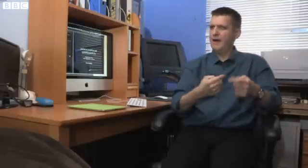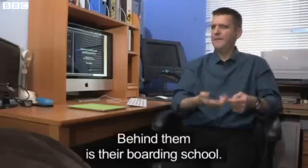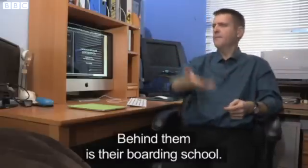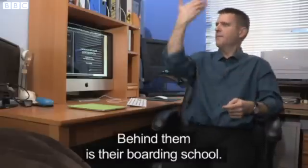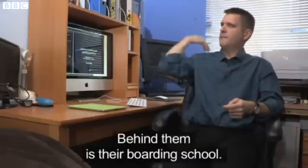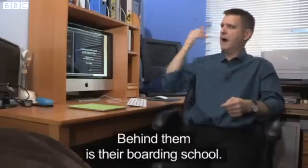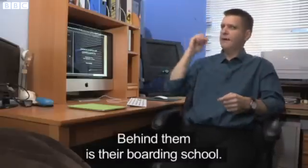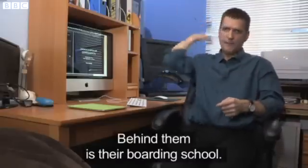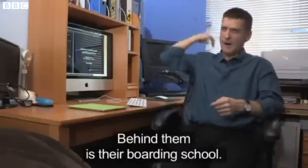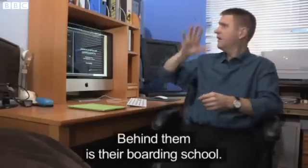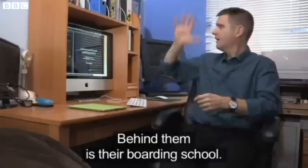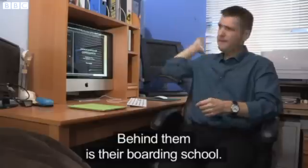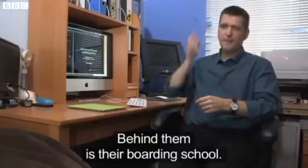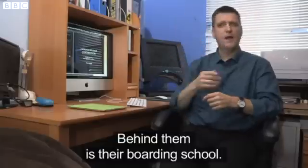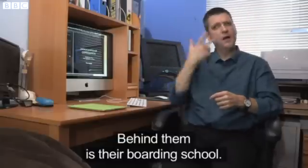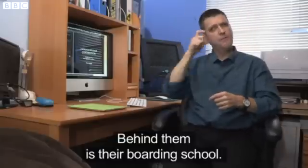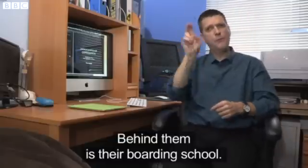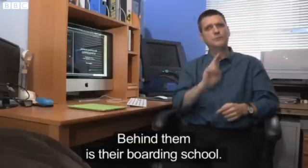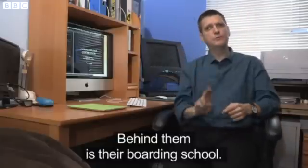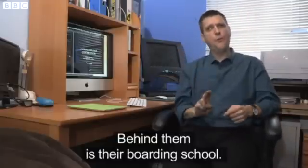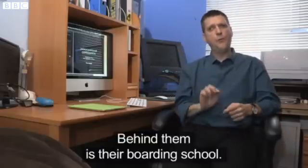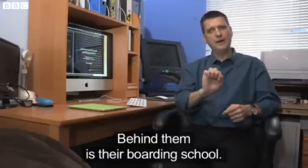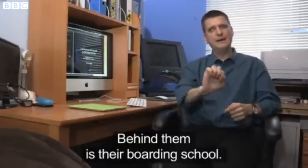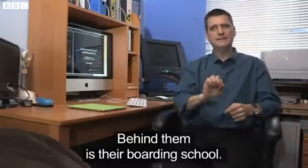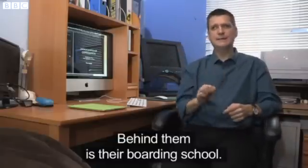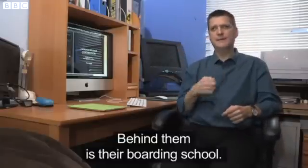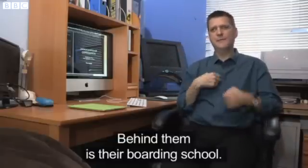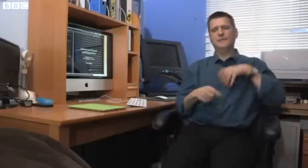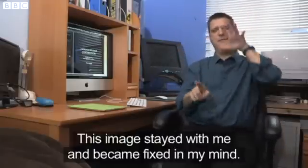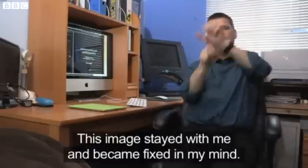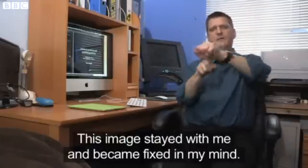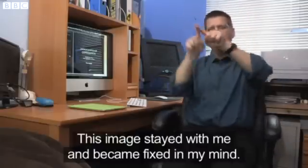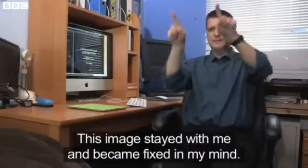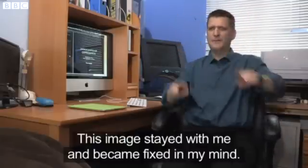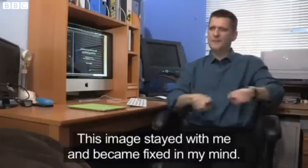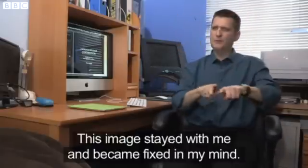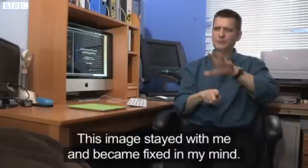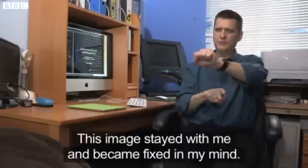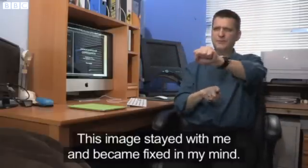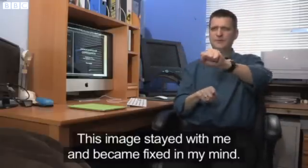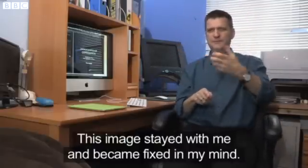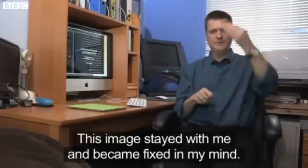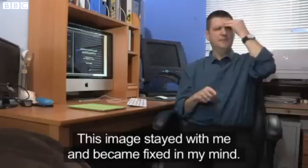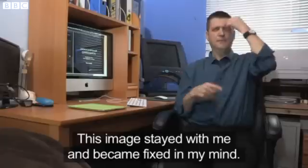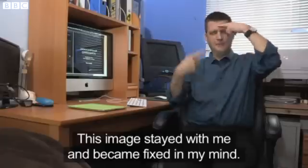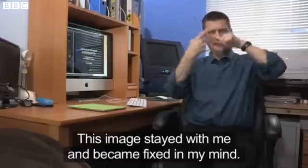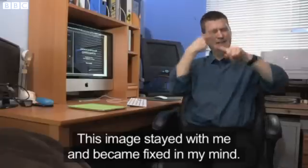them is their boarding school. This image stayed with me and became fixed in my mind.